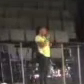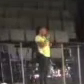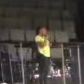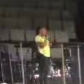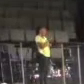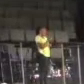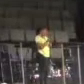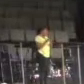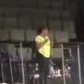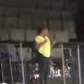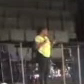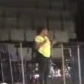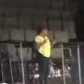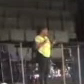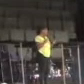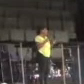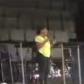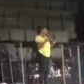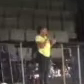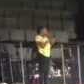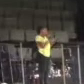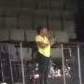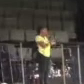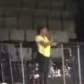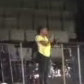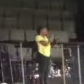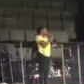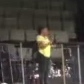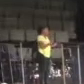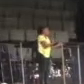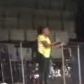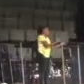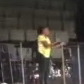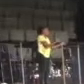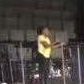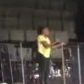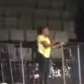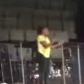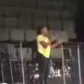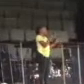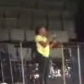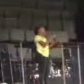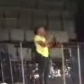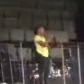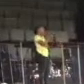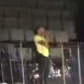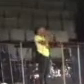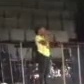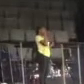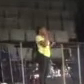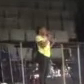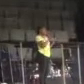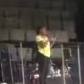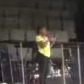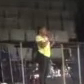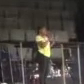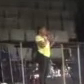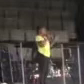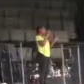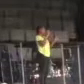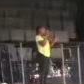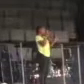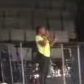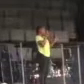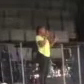empty and unclean spirit projects. But I leave you with this. You've got to know the difference between what God says and what the enemy